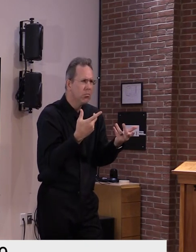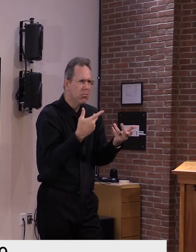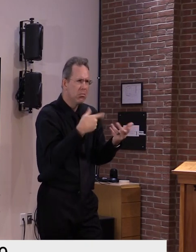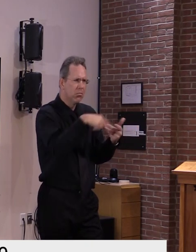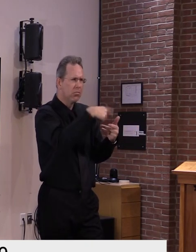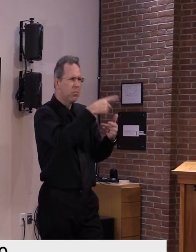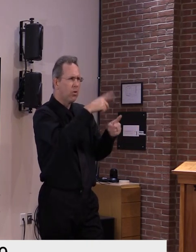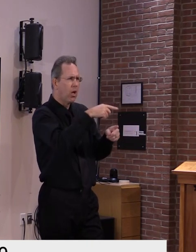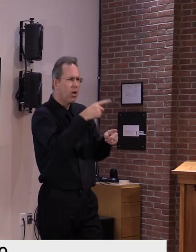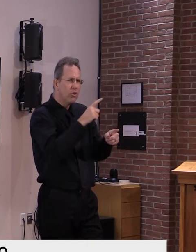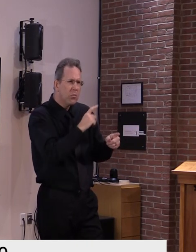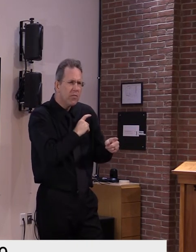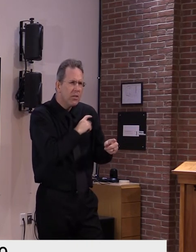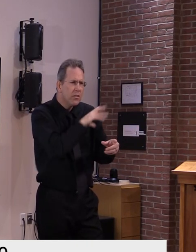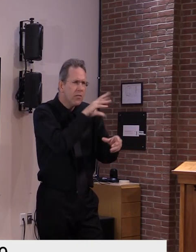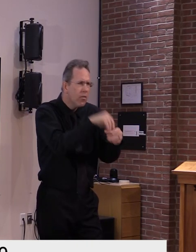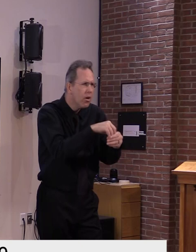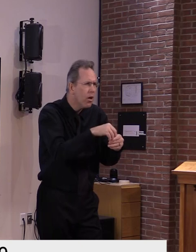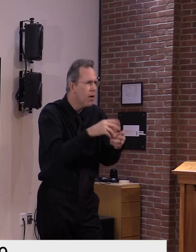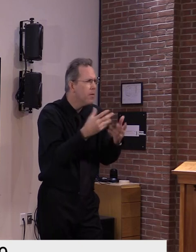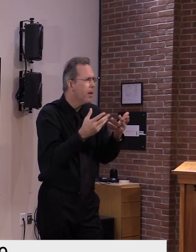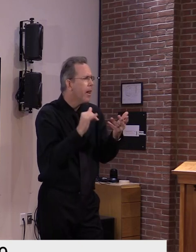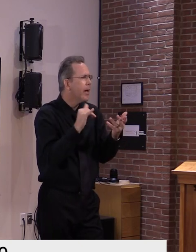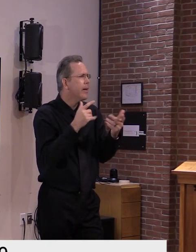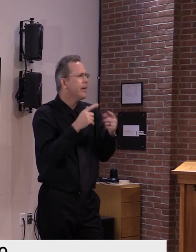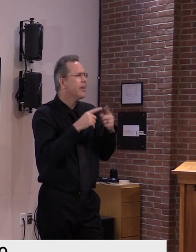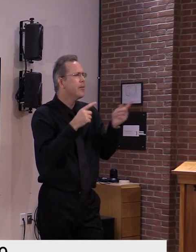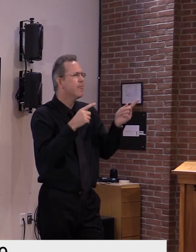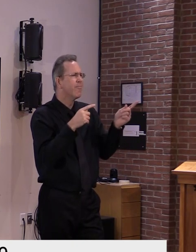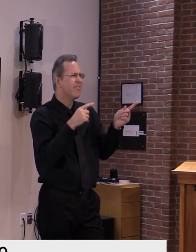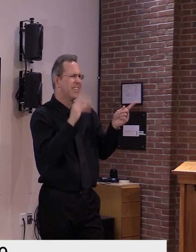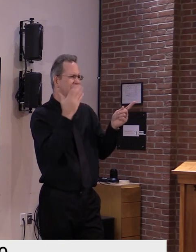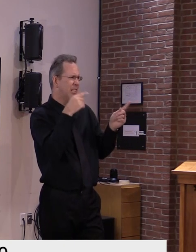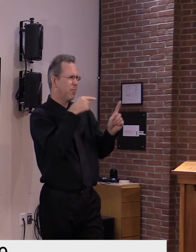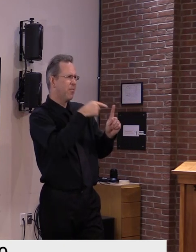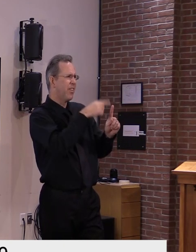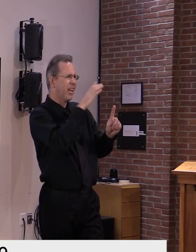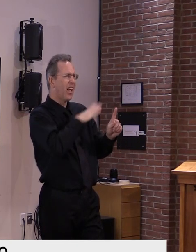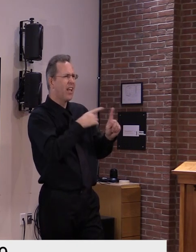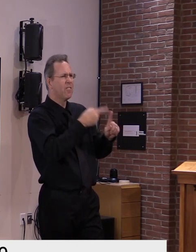in, say, Connecticut, where these guys were from, or Massachusetts?